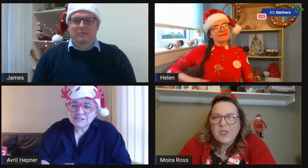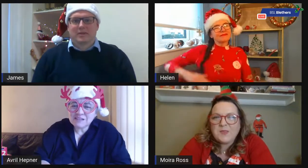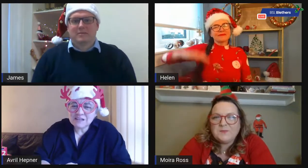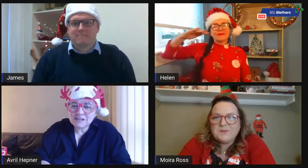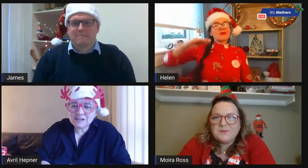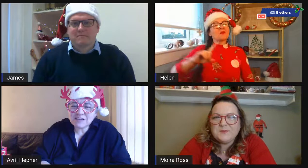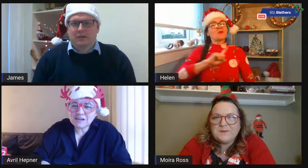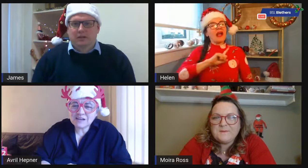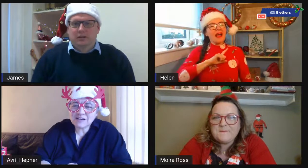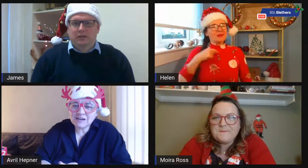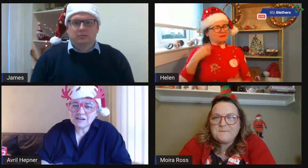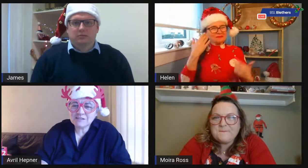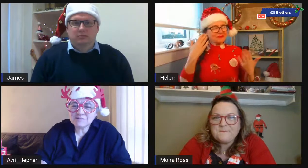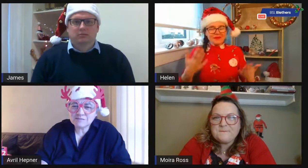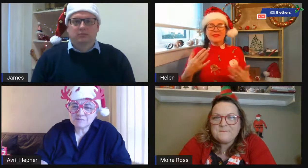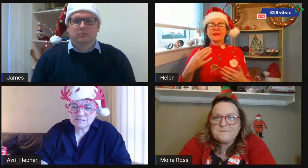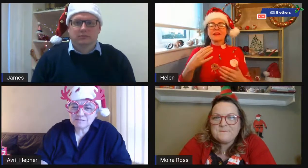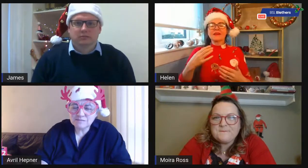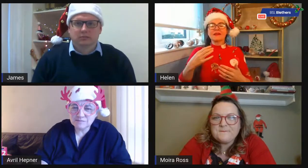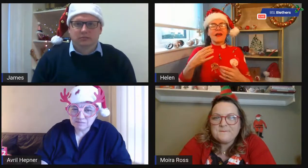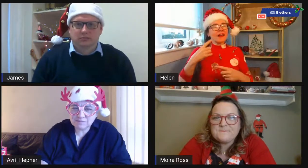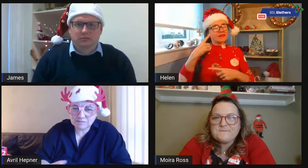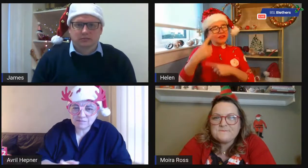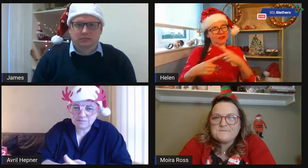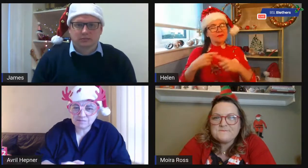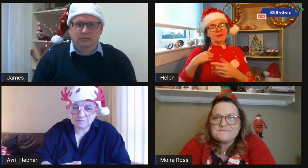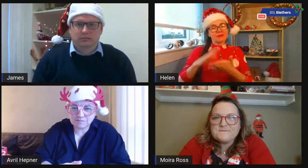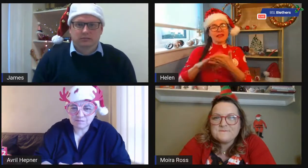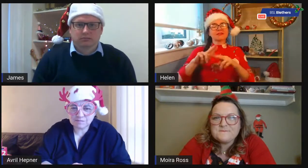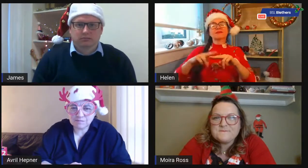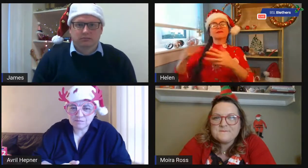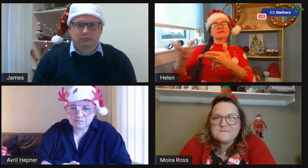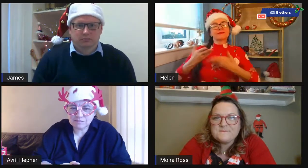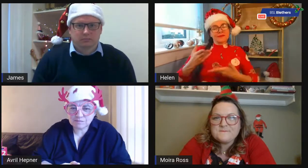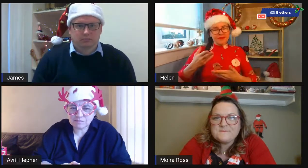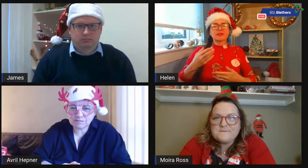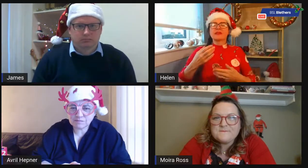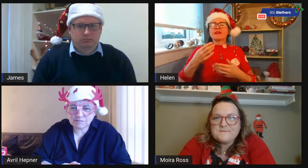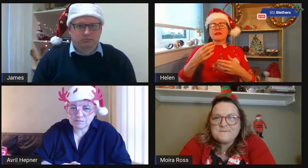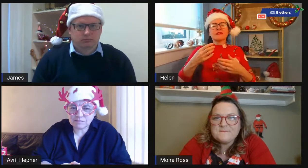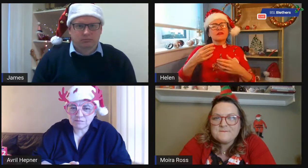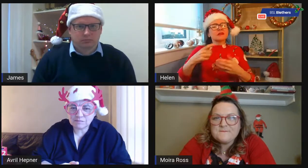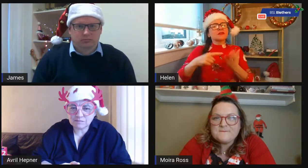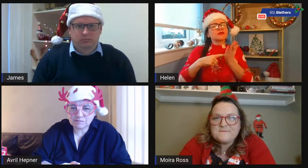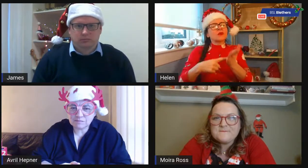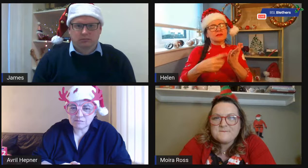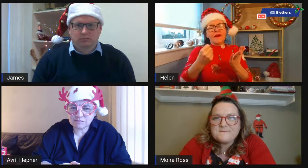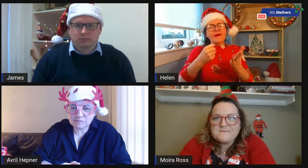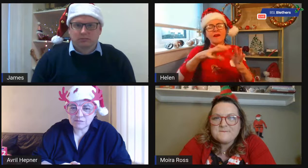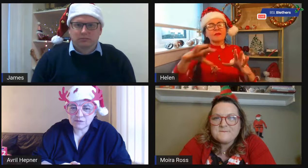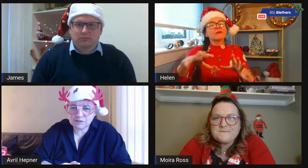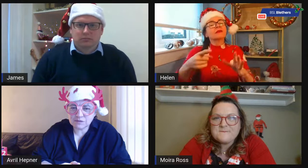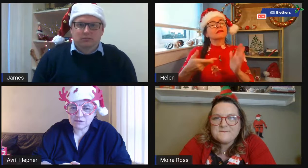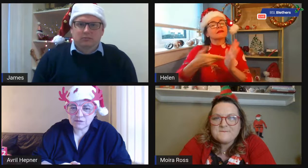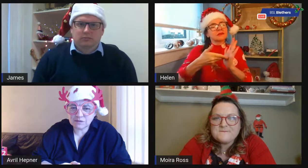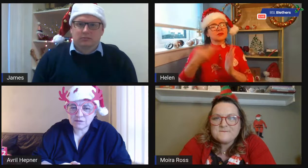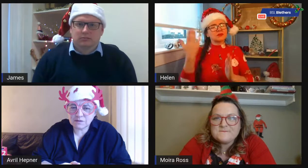remember? Well, I can remember sort of growing up, I got this present, and it was